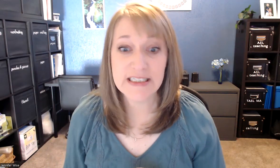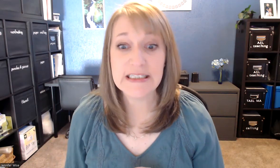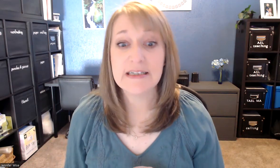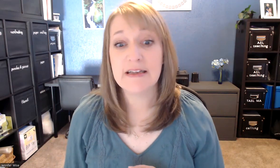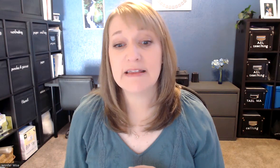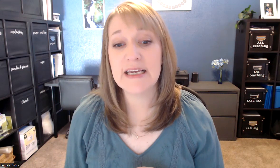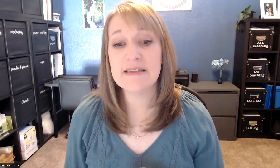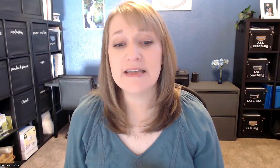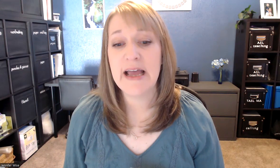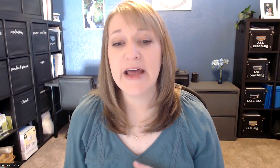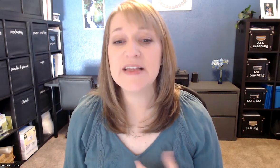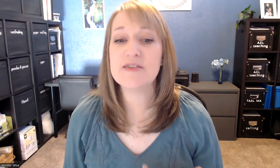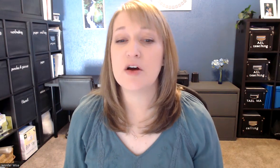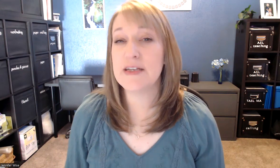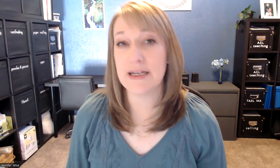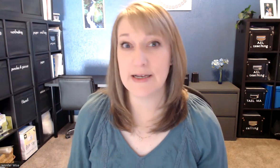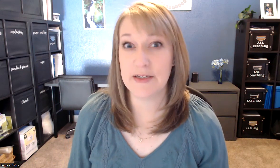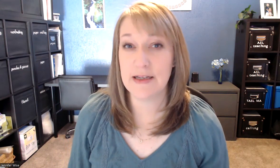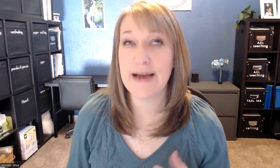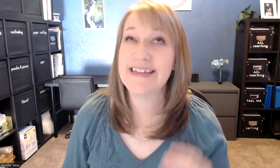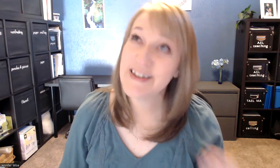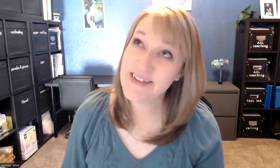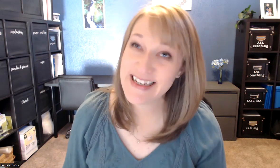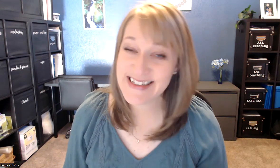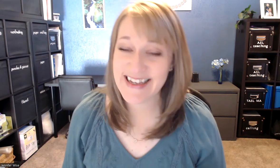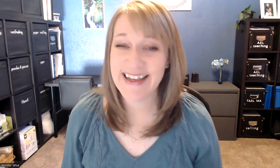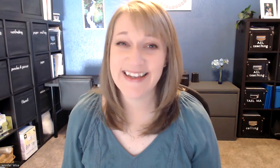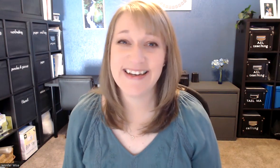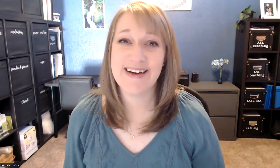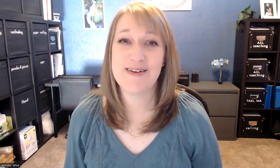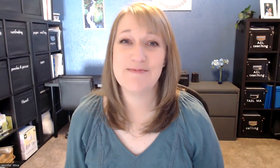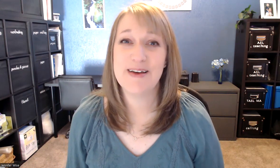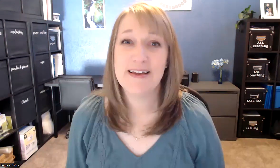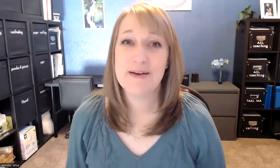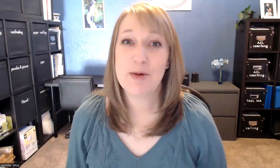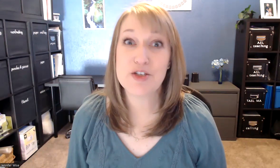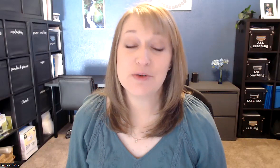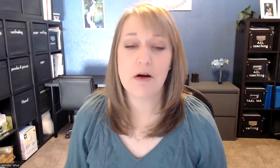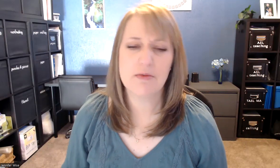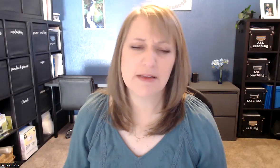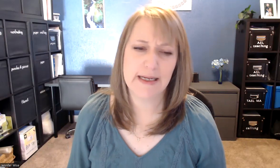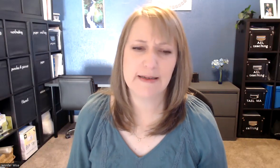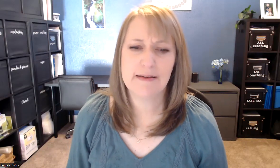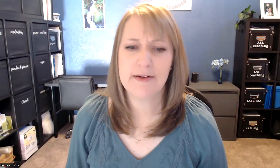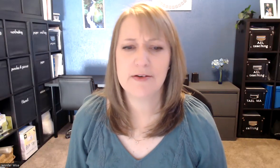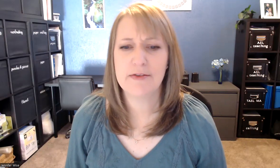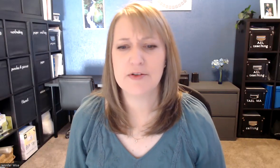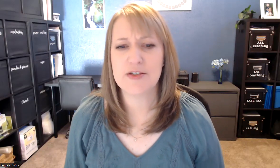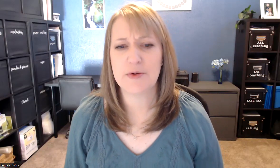competition things. And these activities in part 2 are related. They're just sort